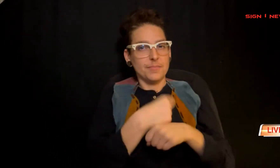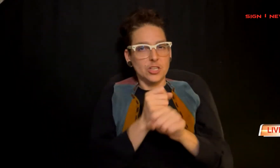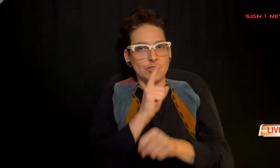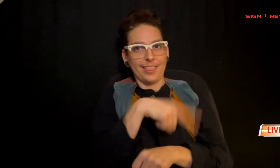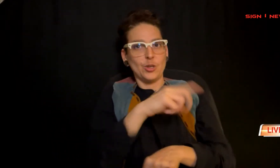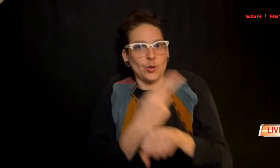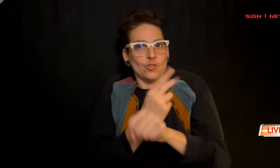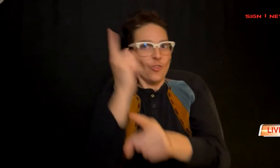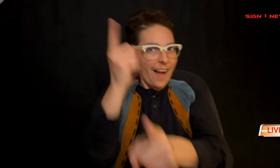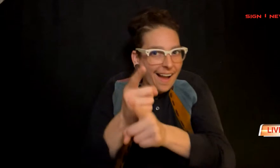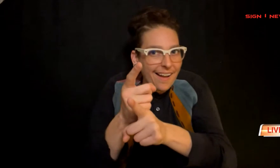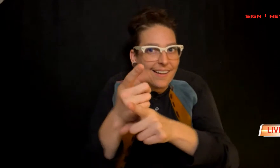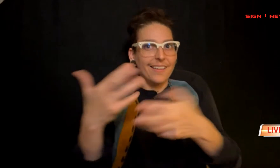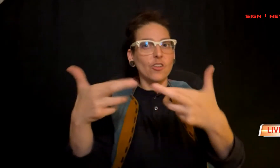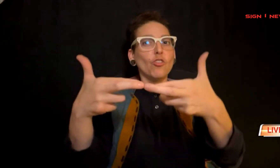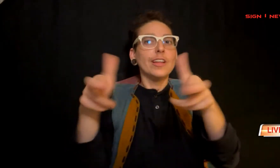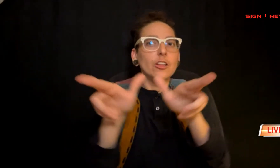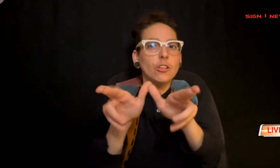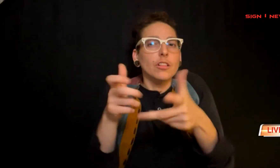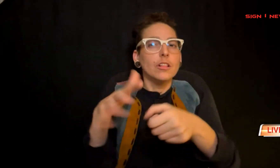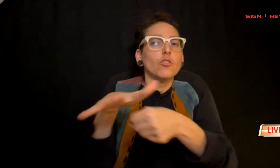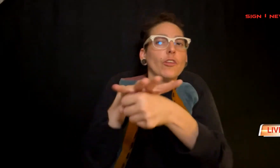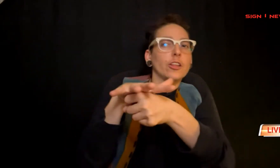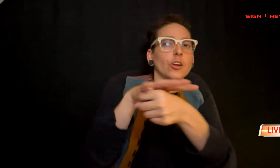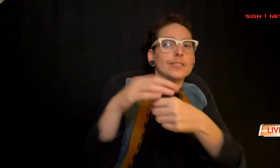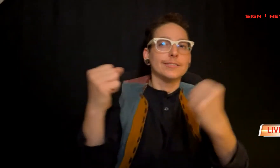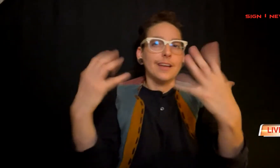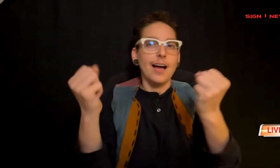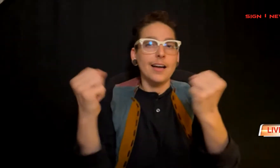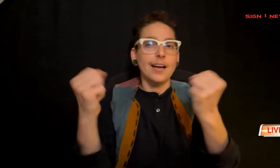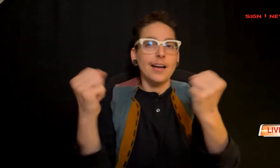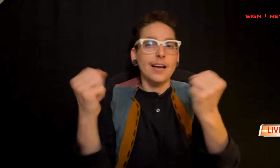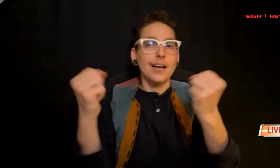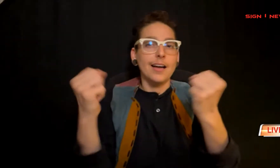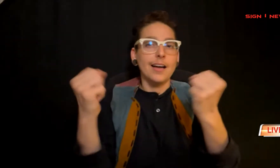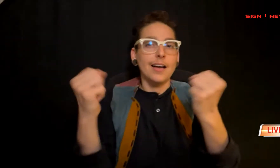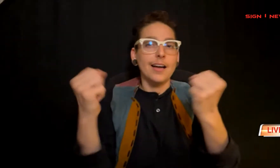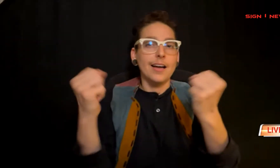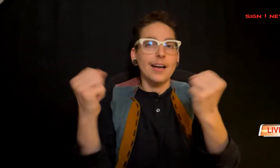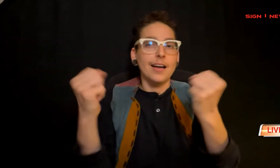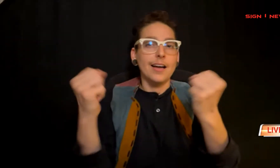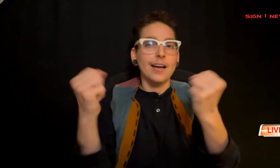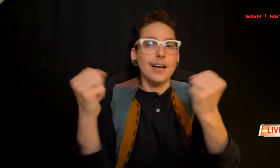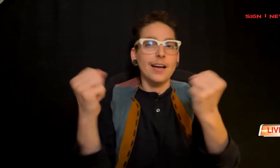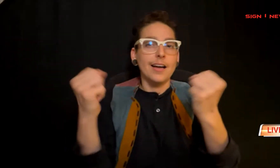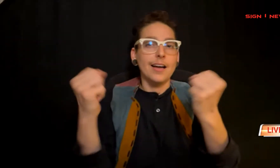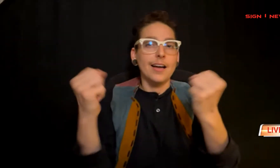shot, just to make sure they were using the right regional signs.